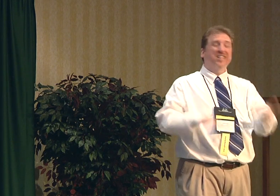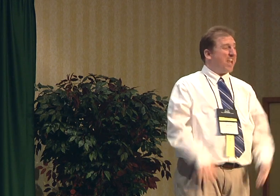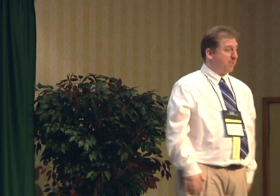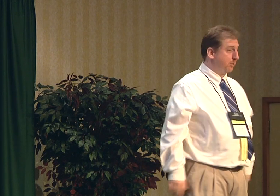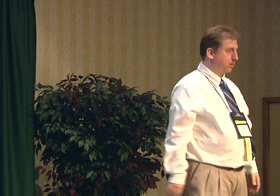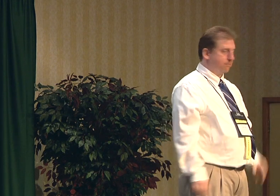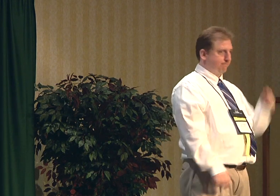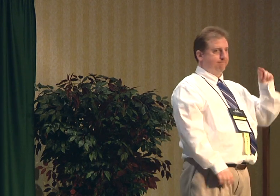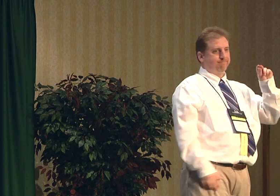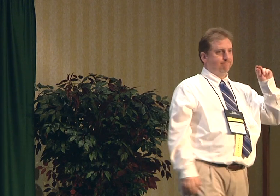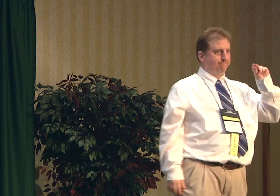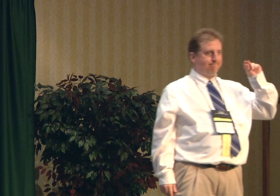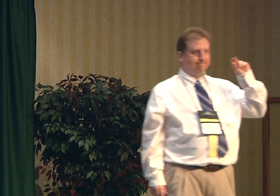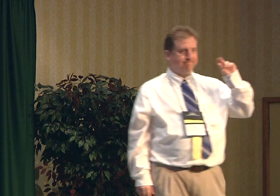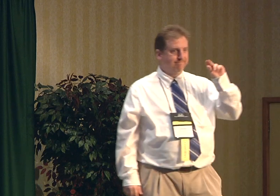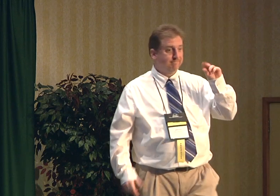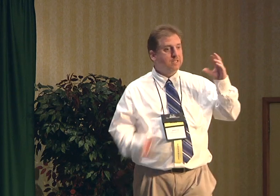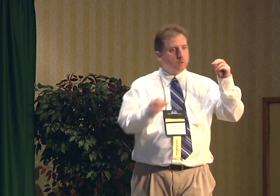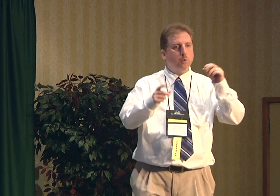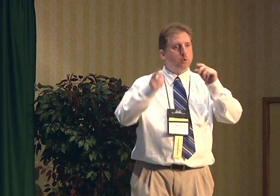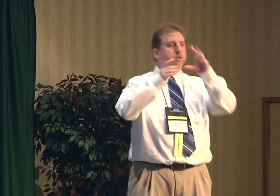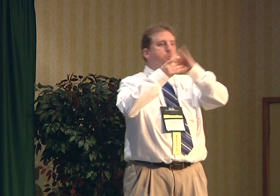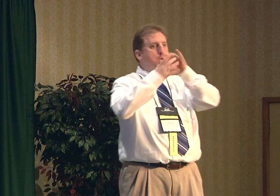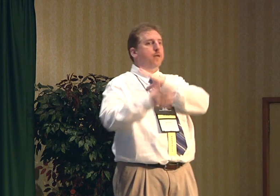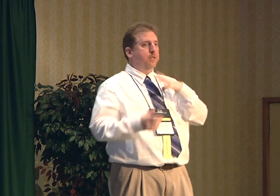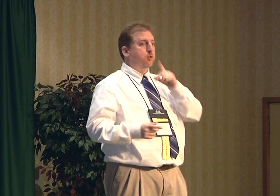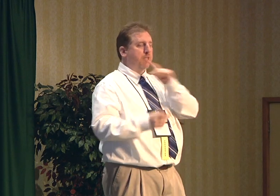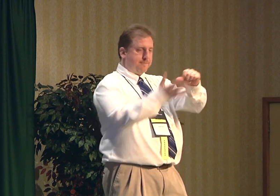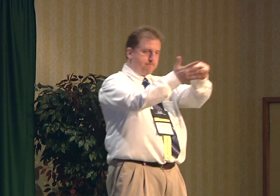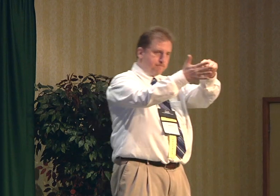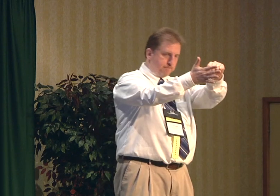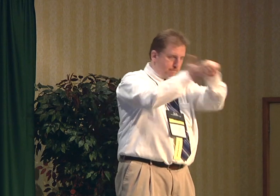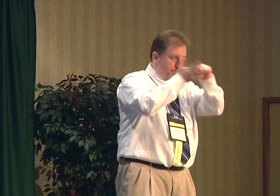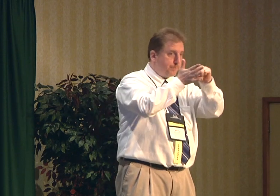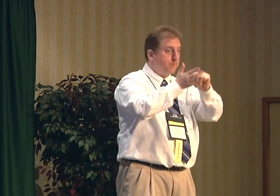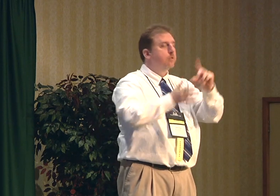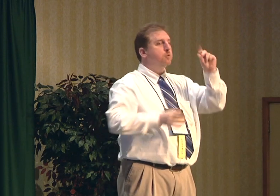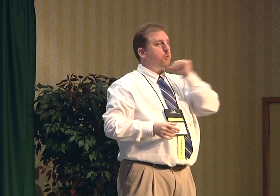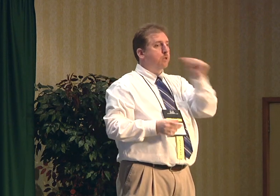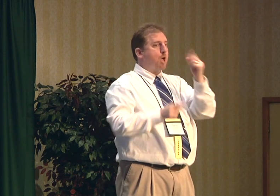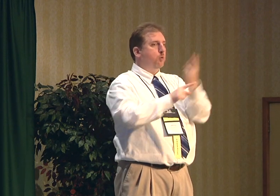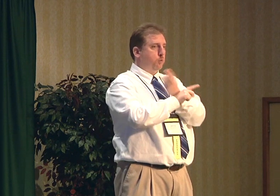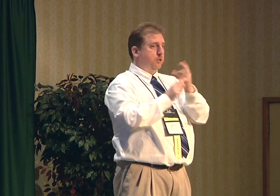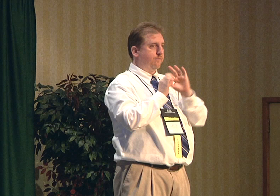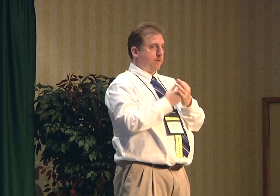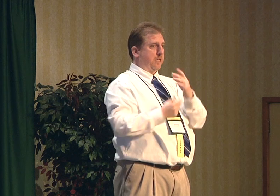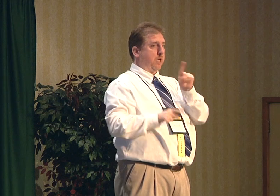wants to tell his father that he's dying potentially? No. So the Joint Commission has placed heavy